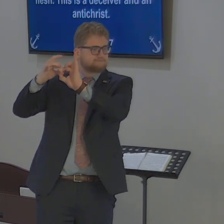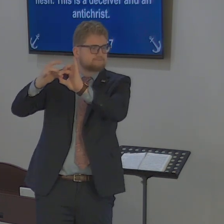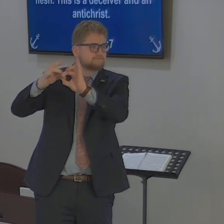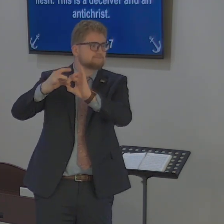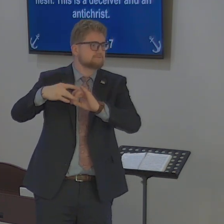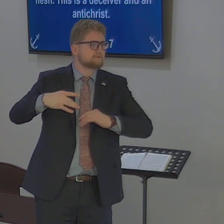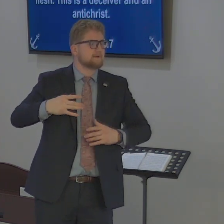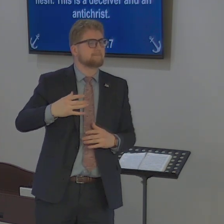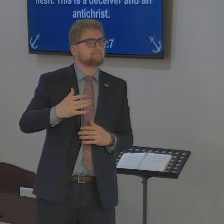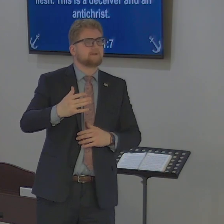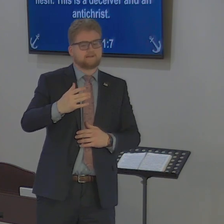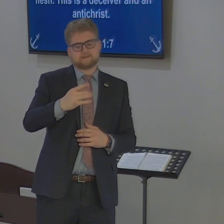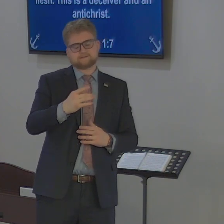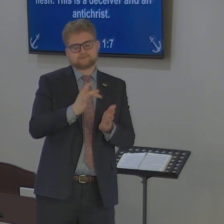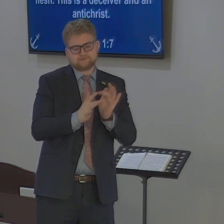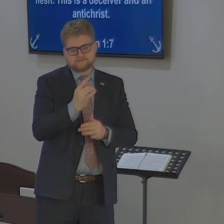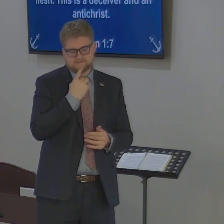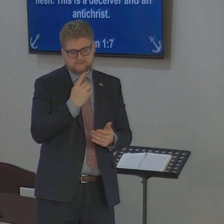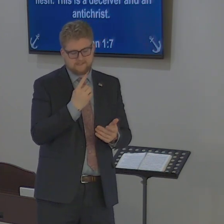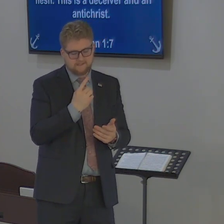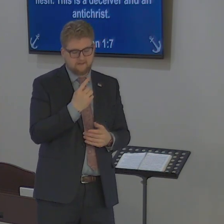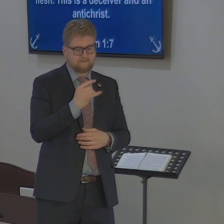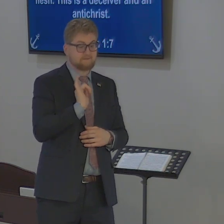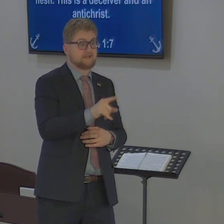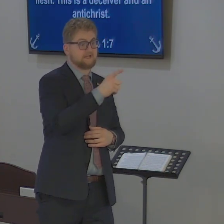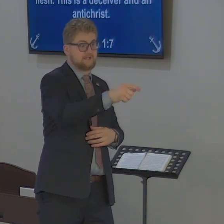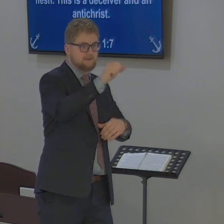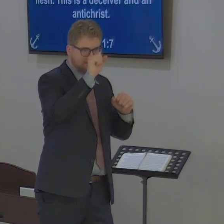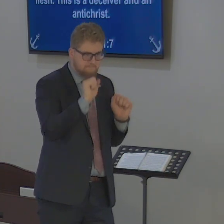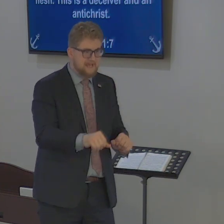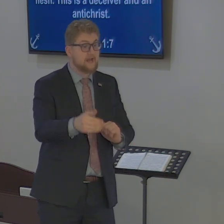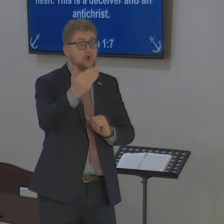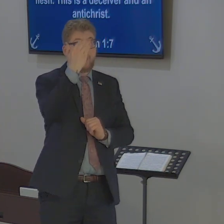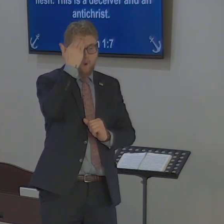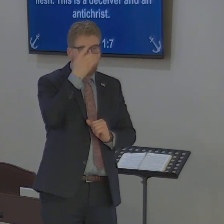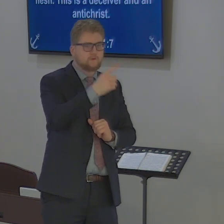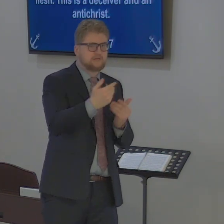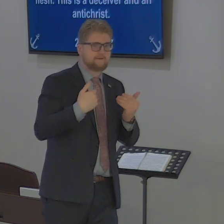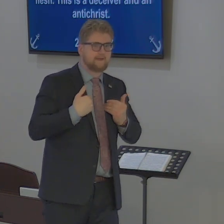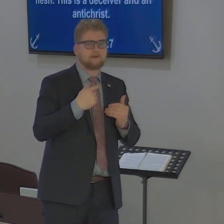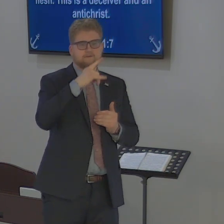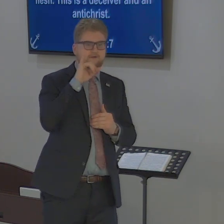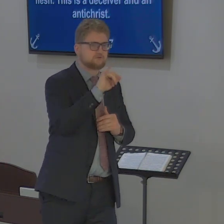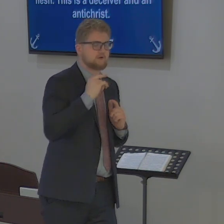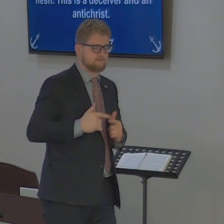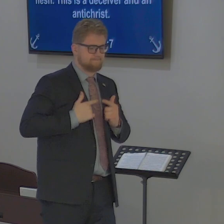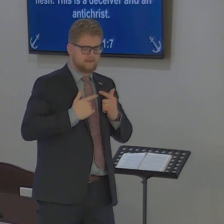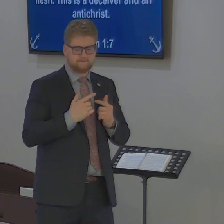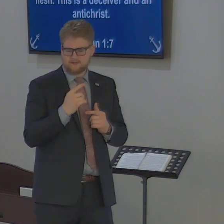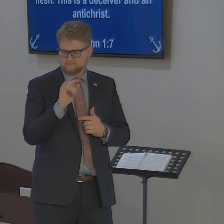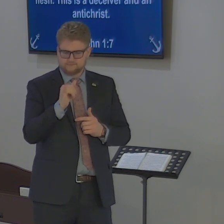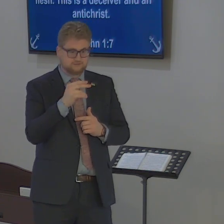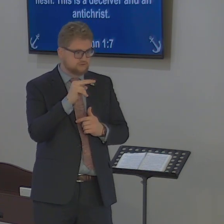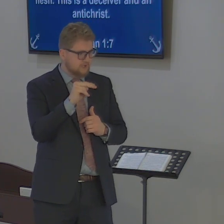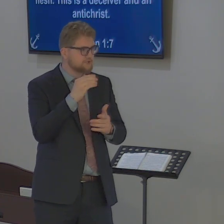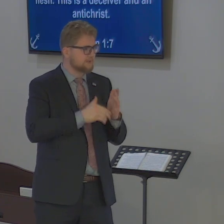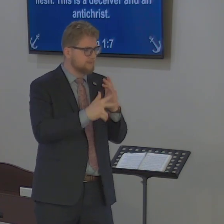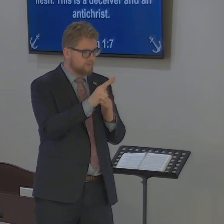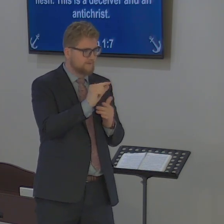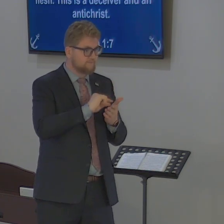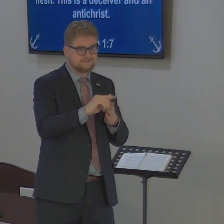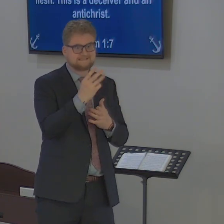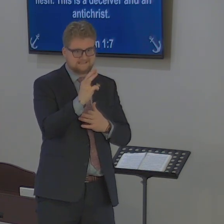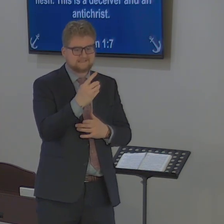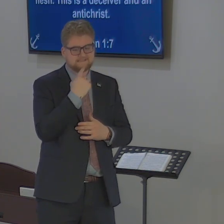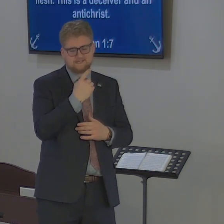may know that you have eternal life. John 3:16 is a great one, right? If you believe in Christ Jesus, for God so loved the world